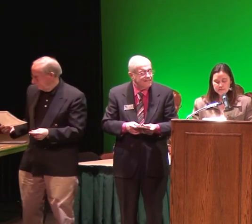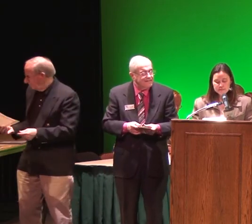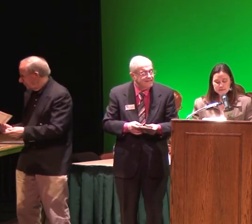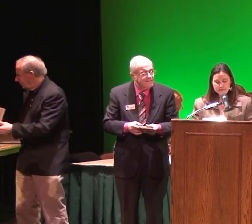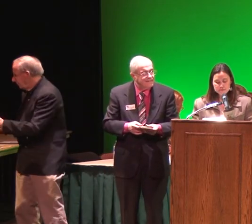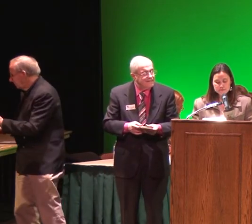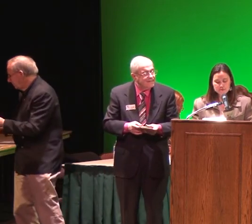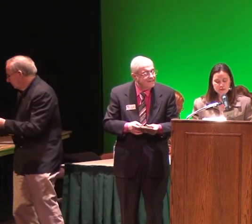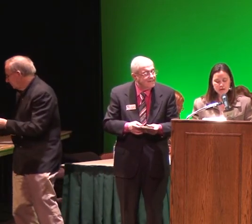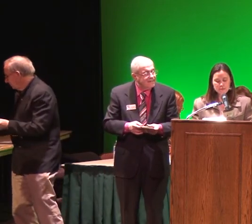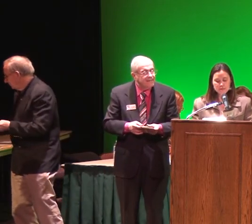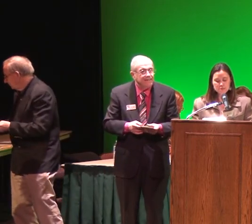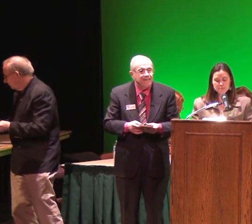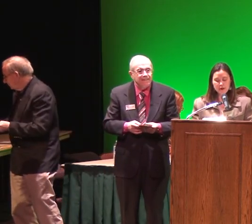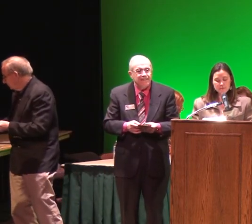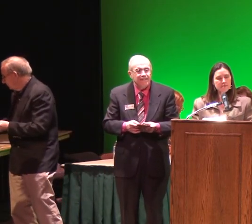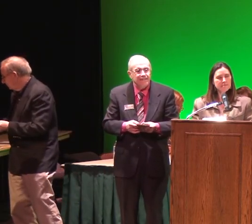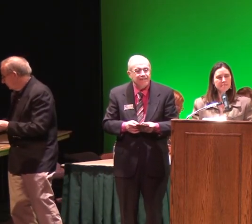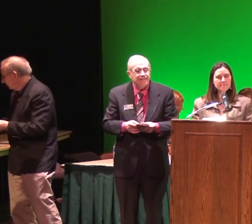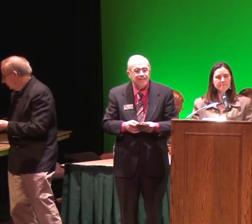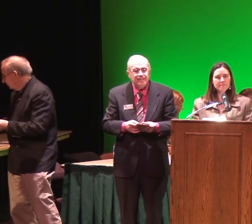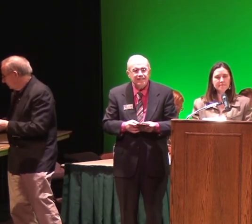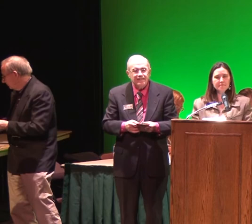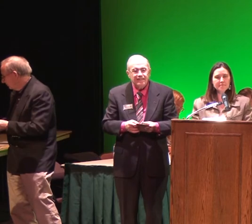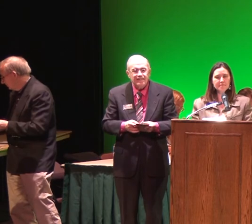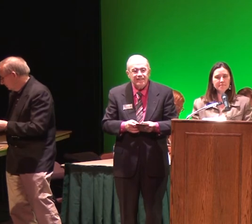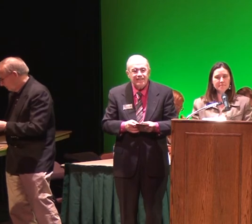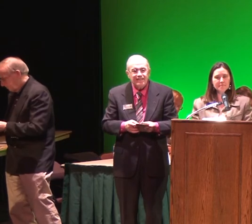From Cuss Middle School, Jacqueline Dumont.